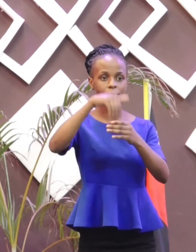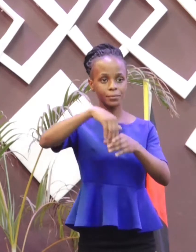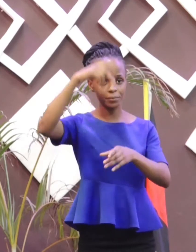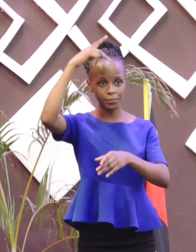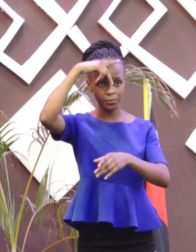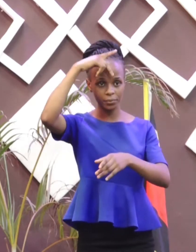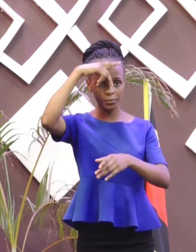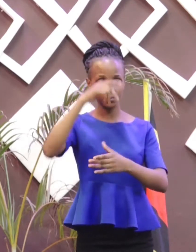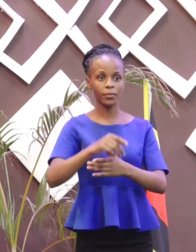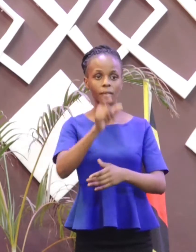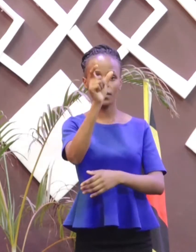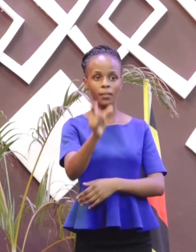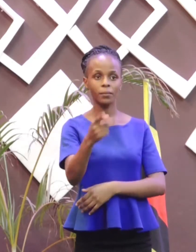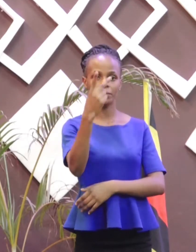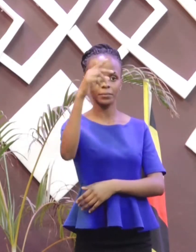there together.